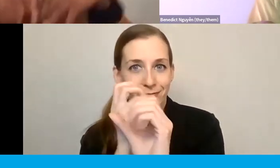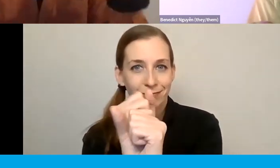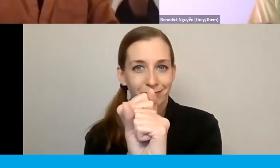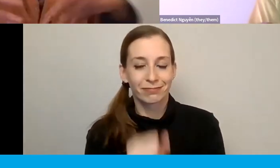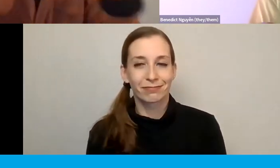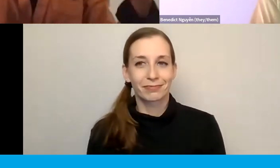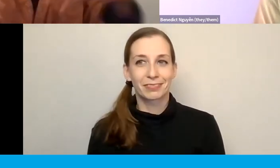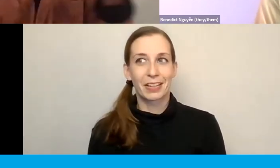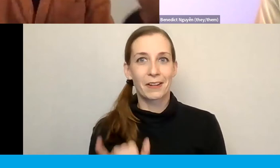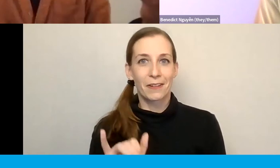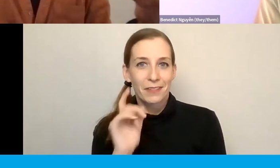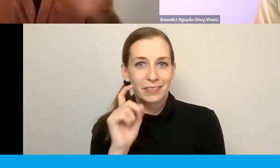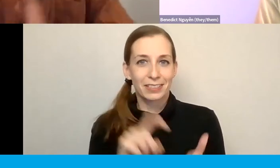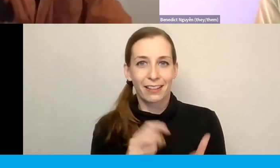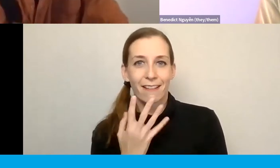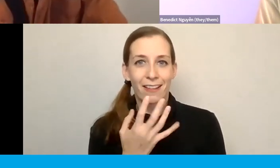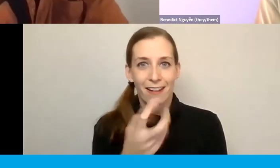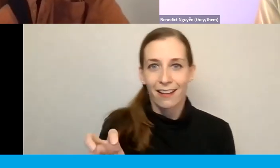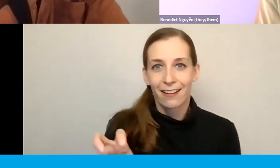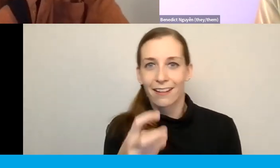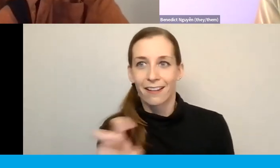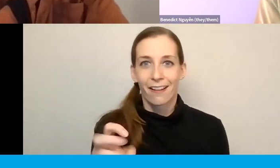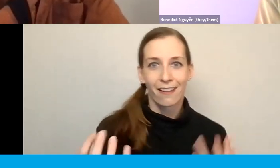manipulation or the next sort of like edit or effect that's going to come in.